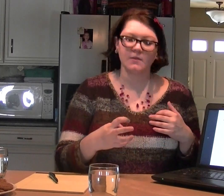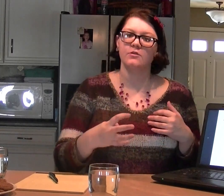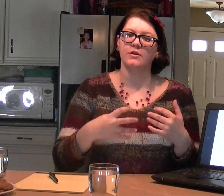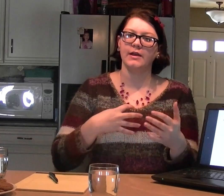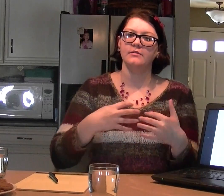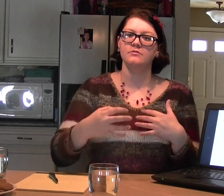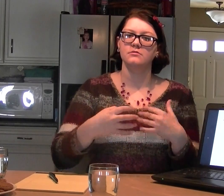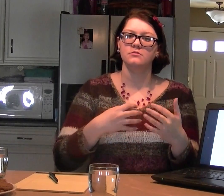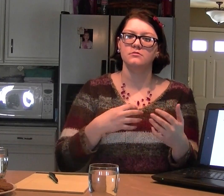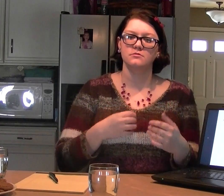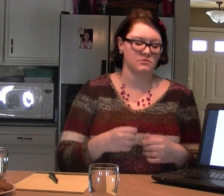Gray.